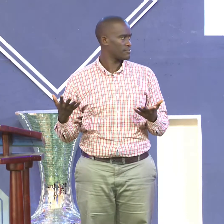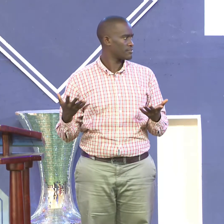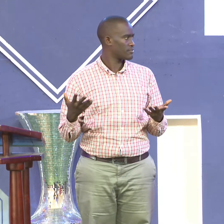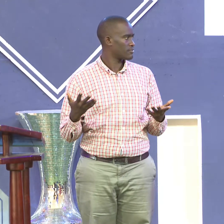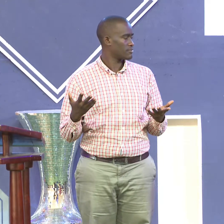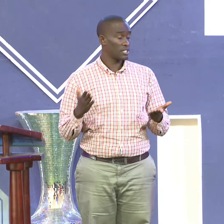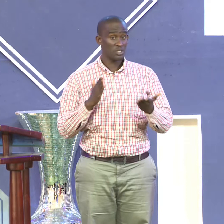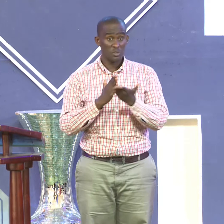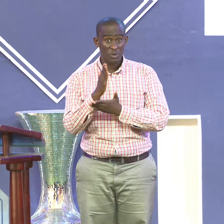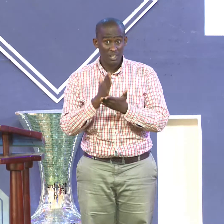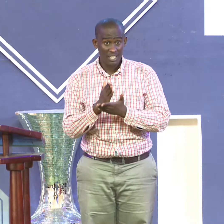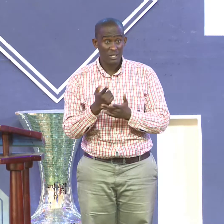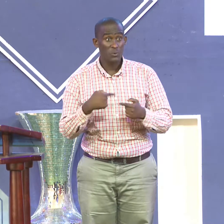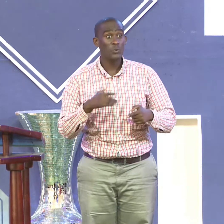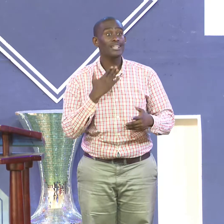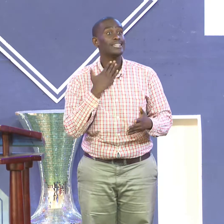We